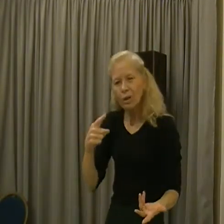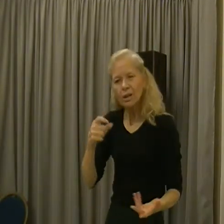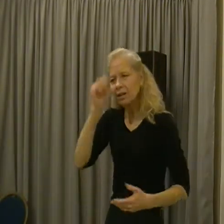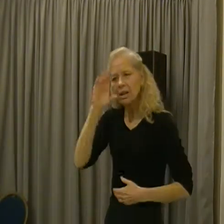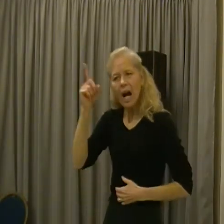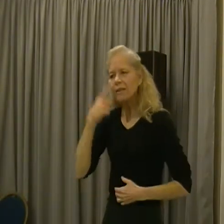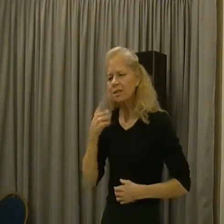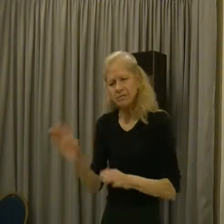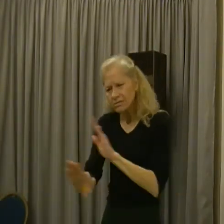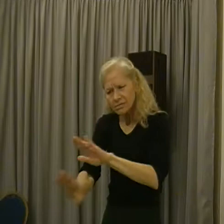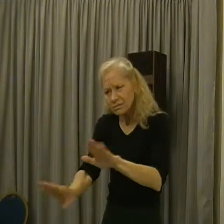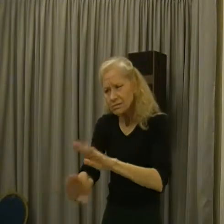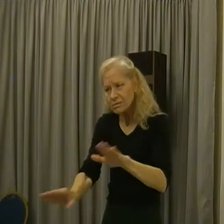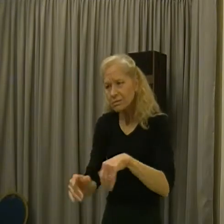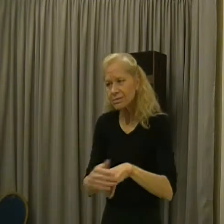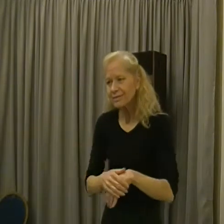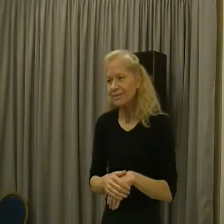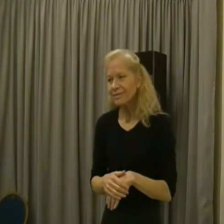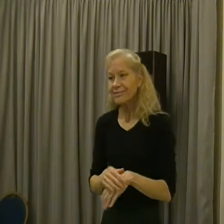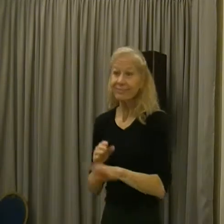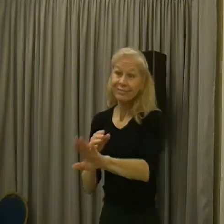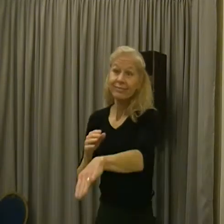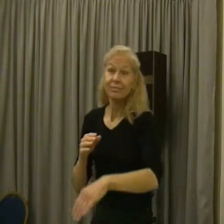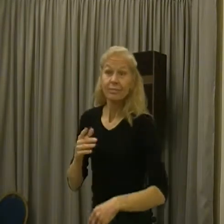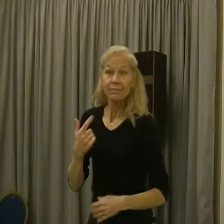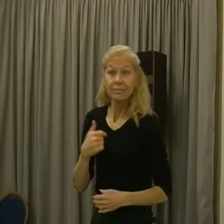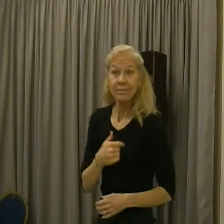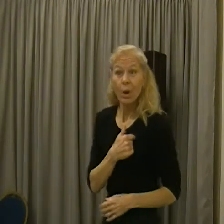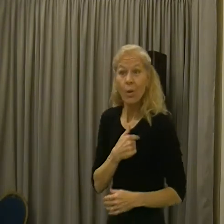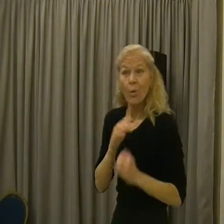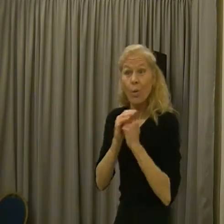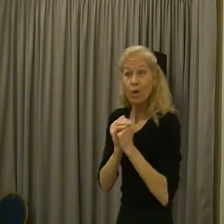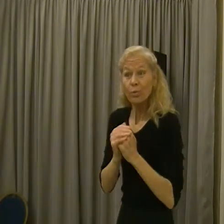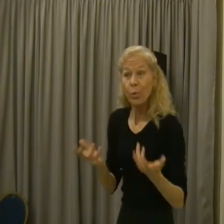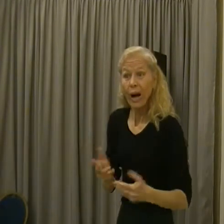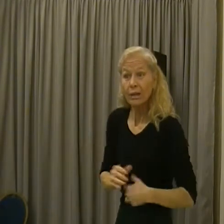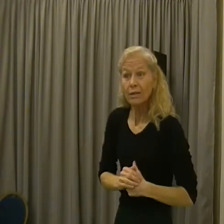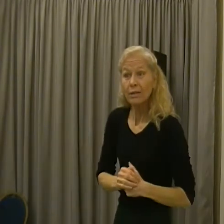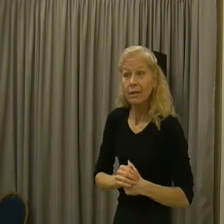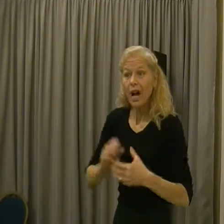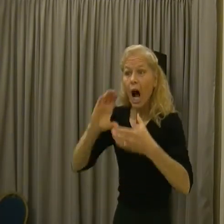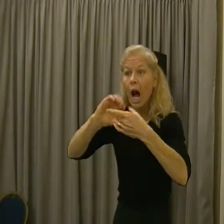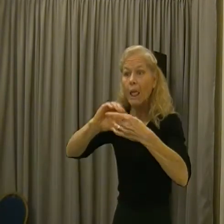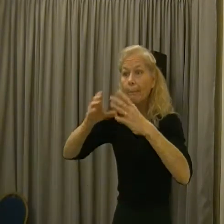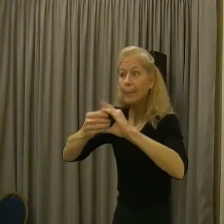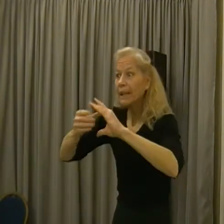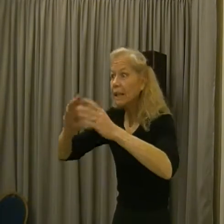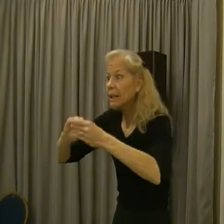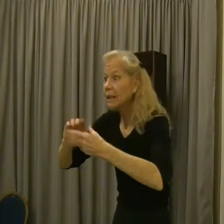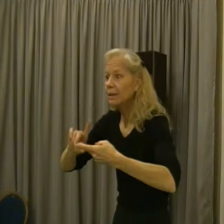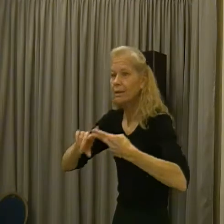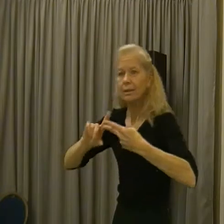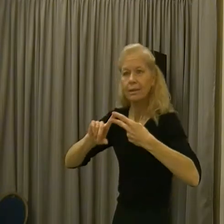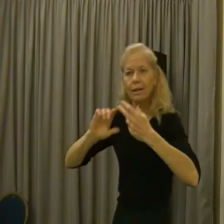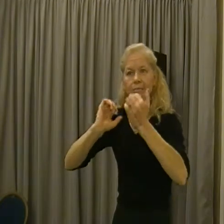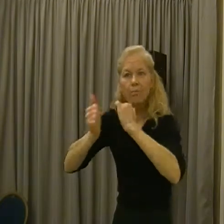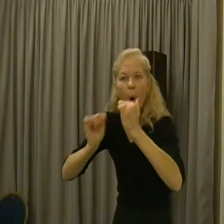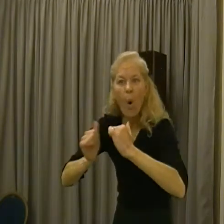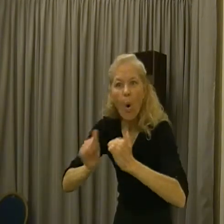we have the Olympic Games, that continues, and of course the Greeks and such were great proponents of that.